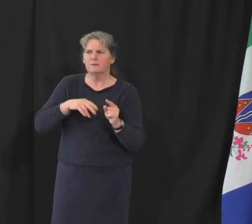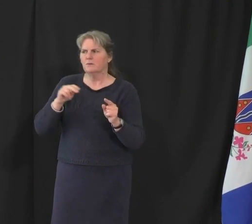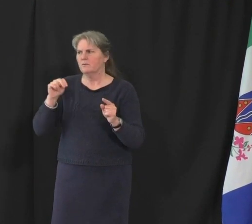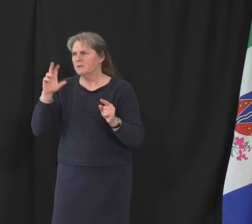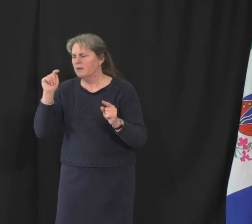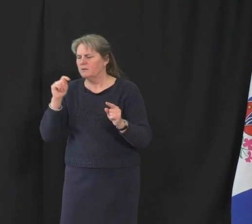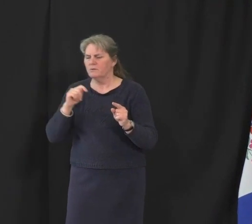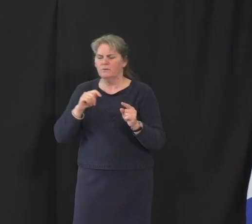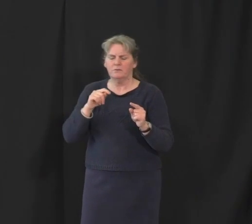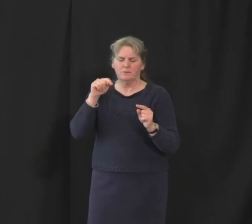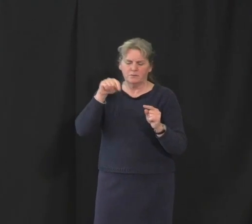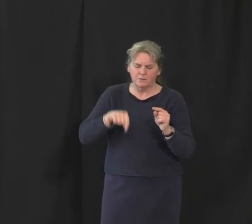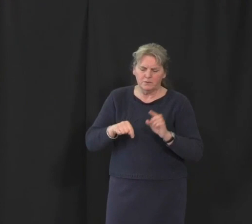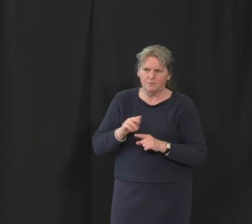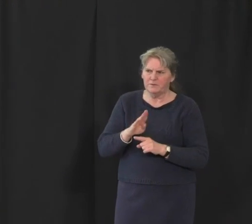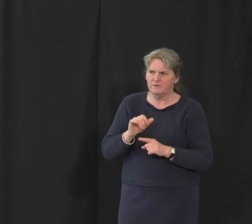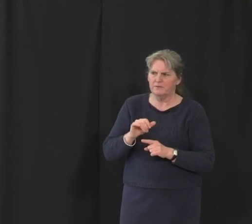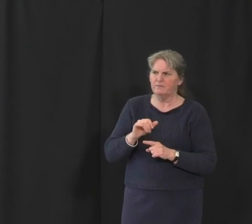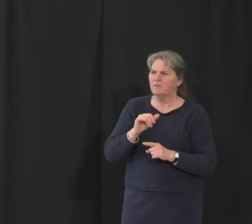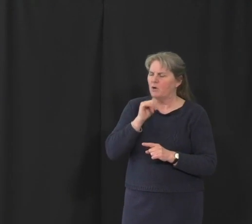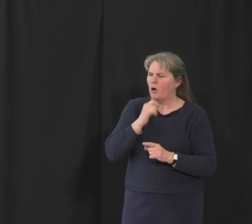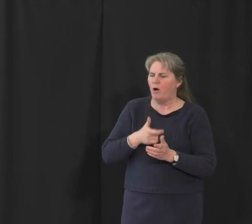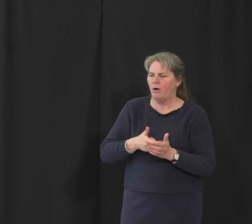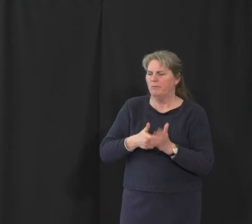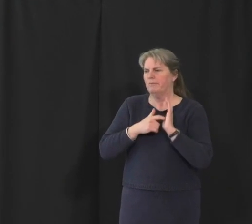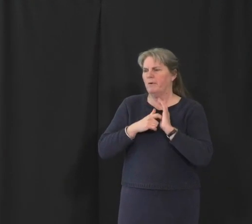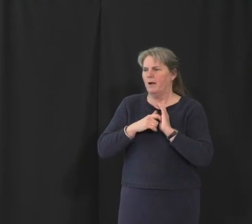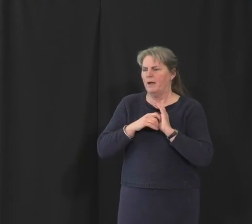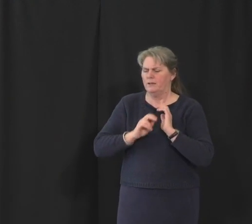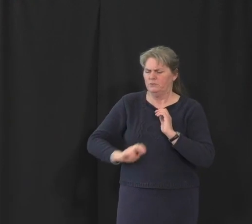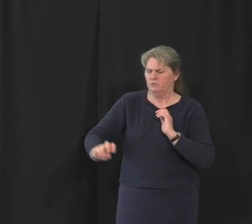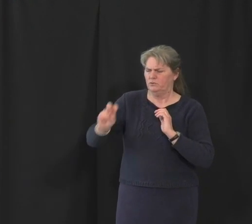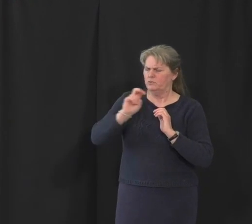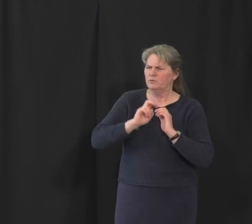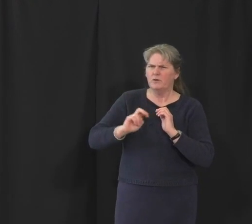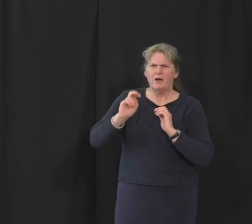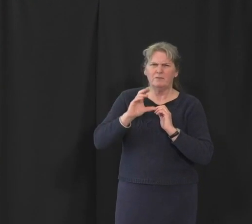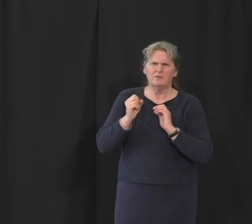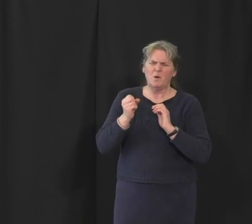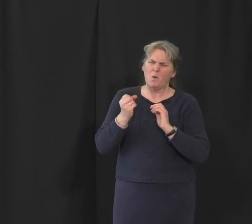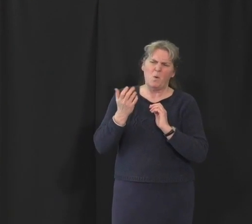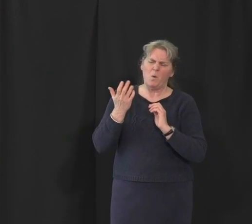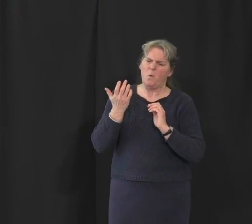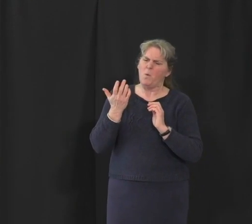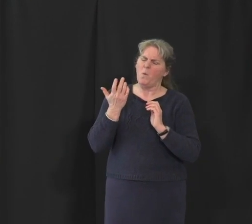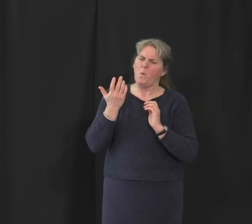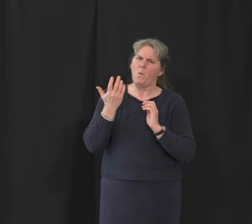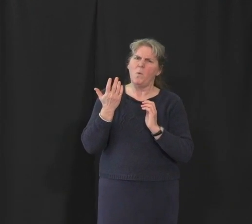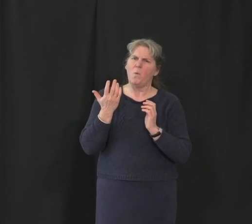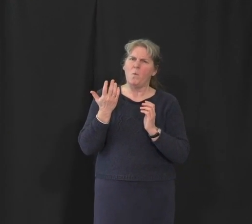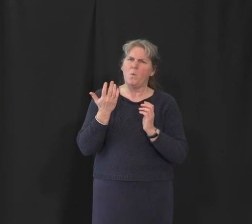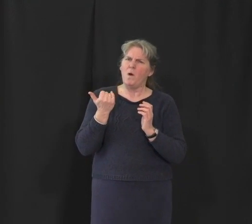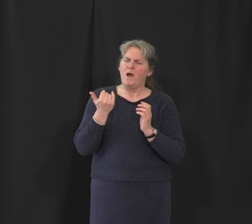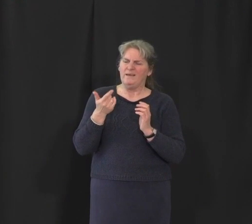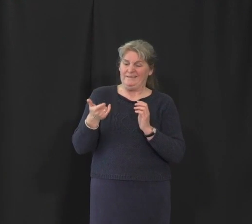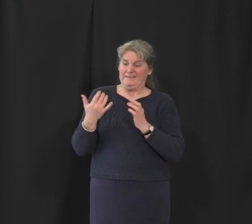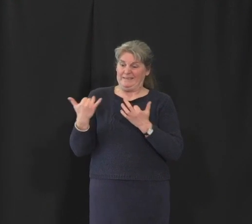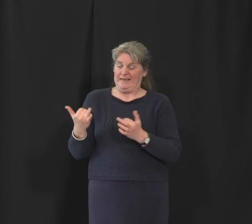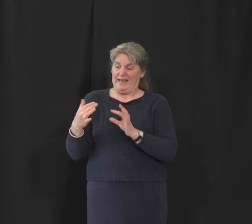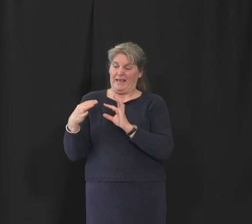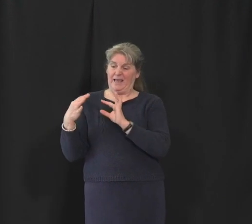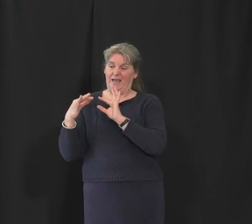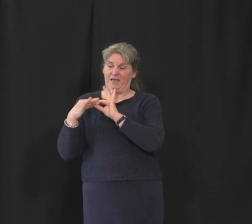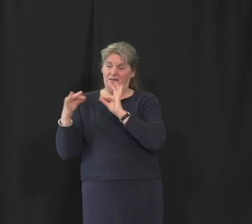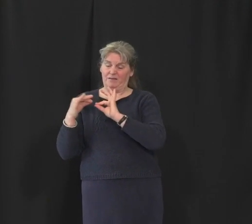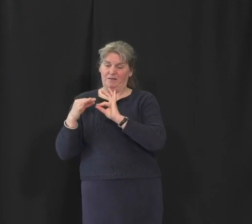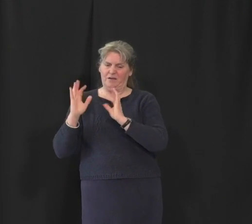main sort of non-essential traveling. So I'm just curious as to what is different